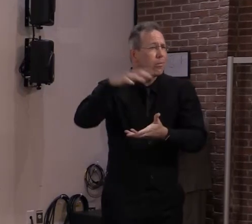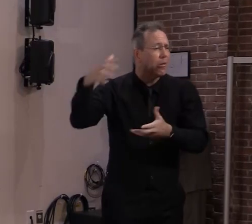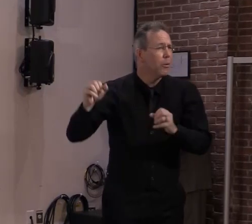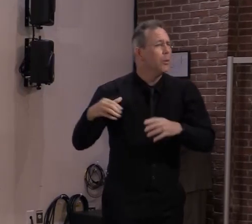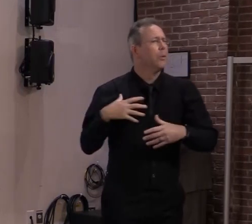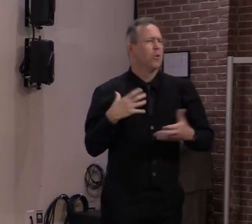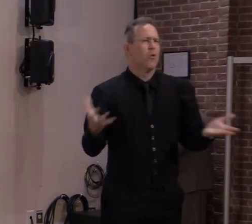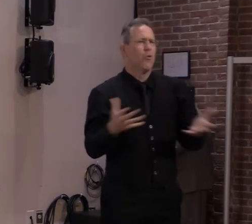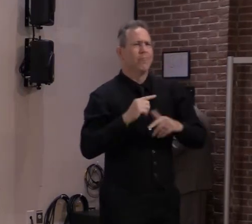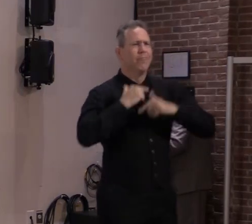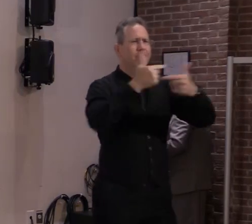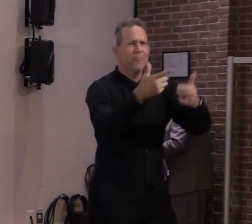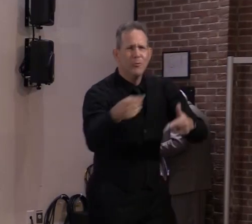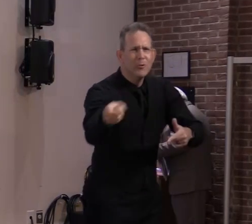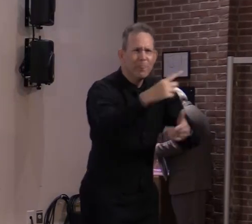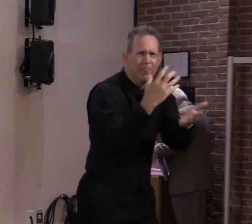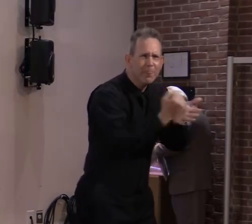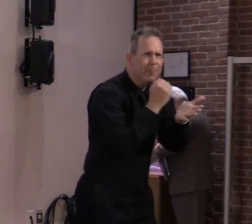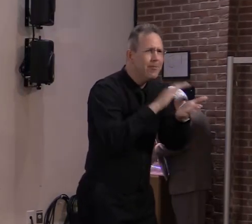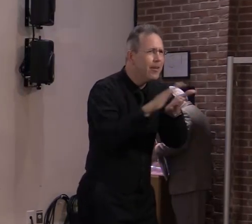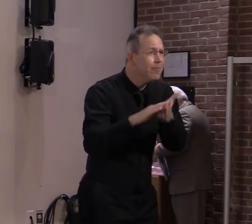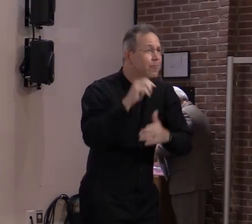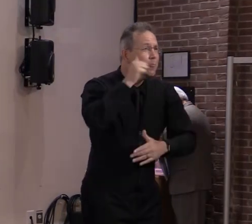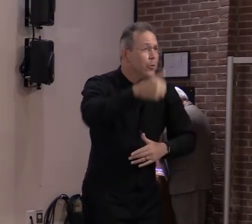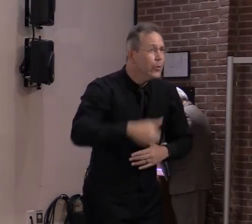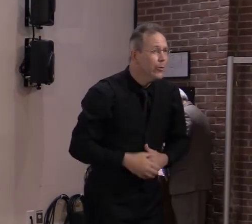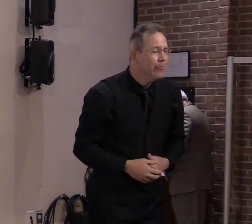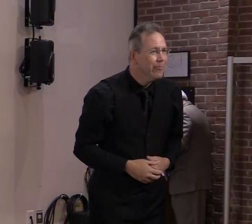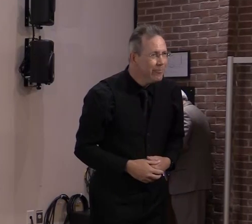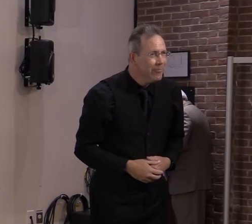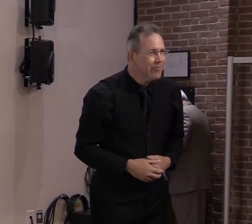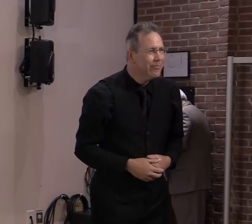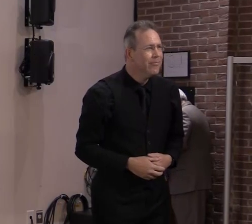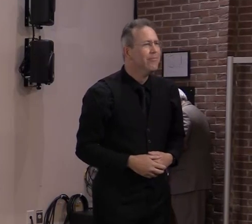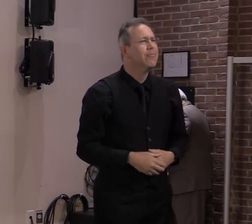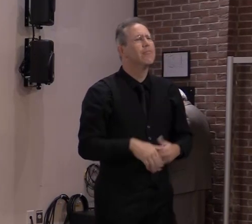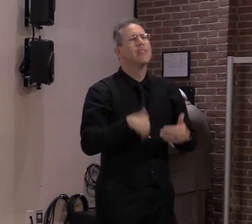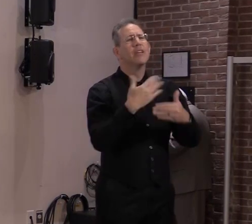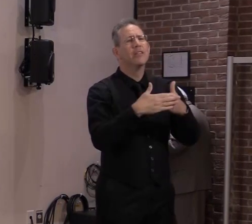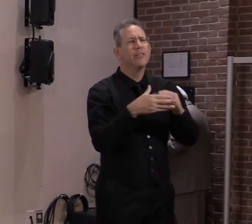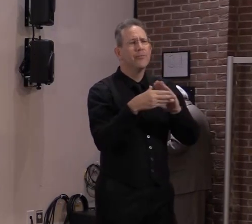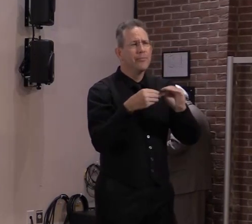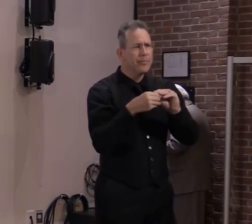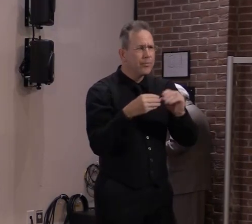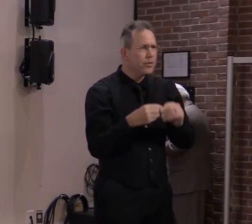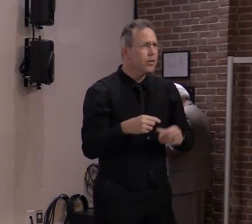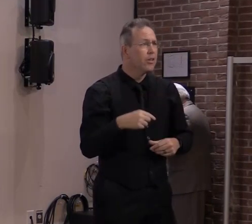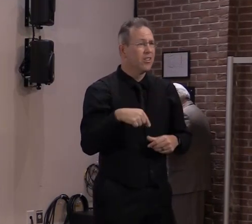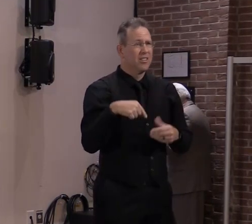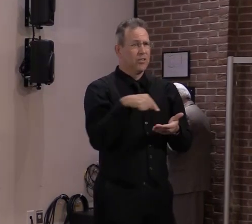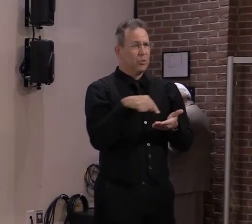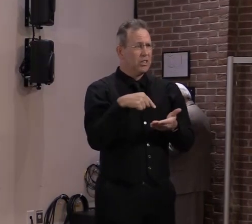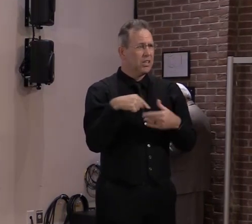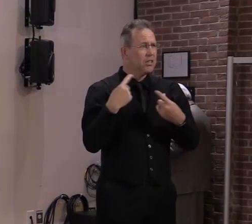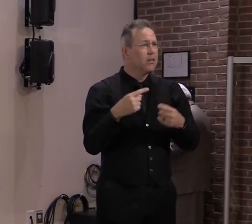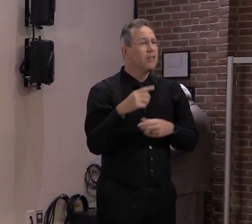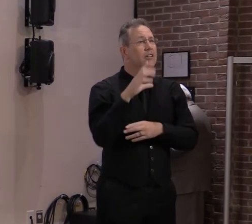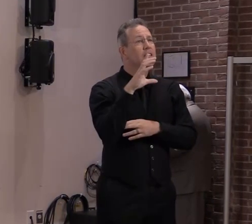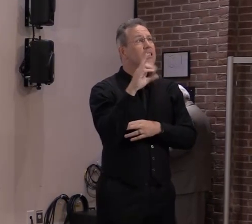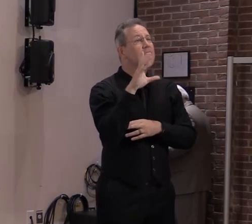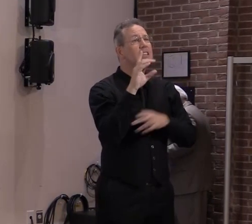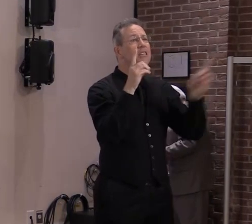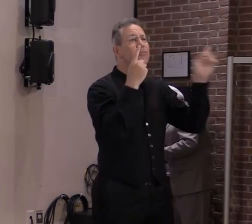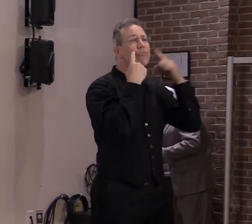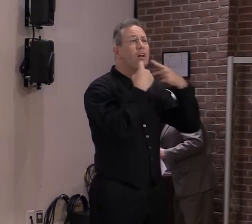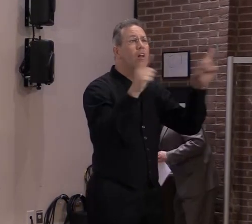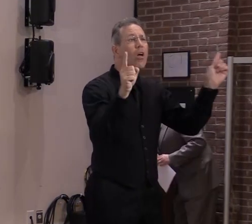can. Next, earlier this week, the CDC updated its guidance for masking